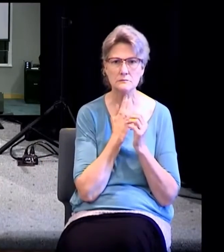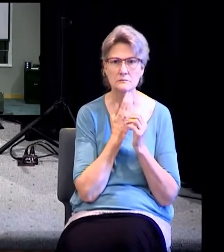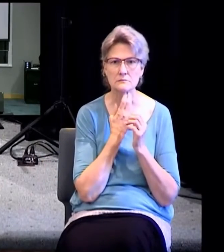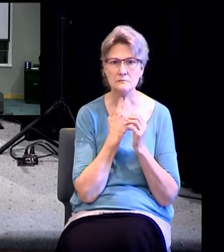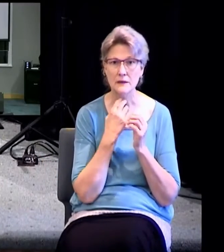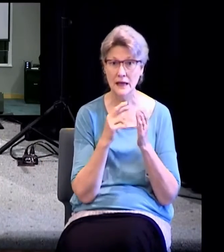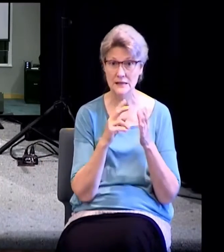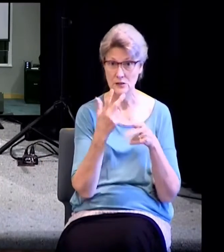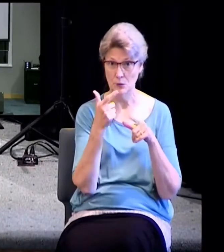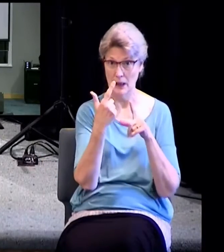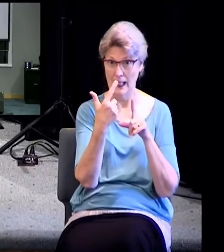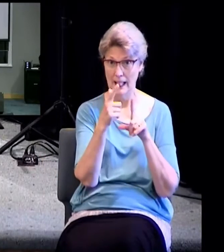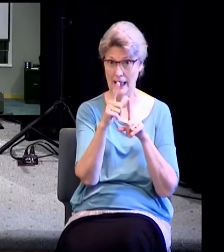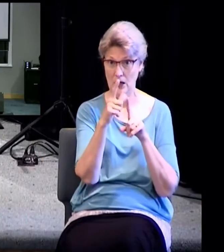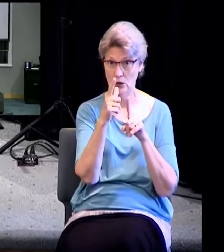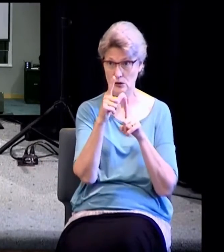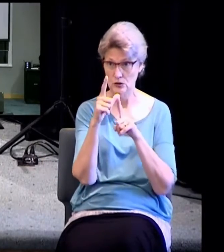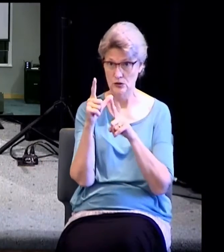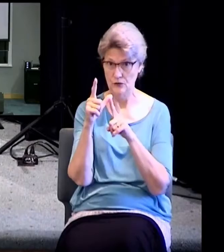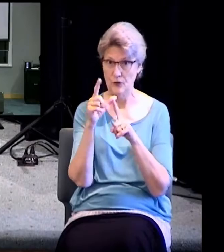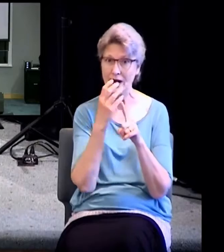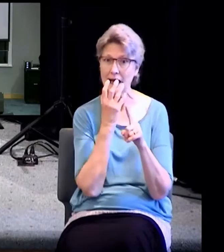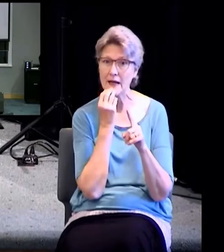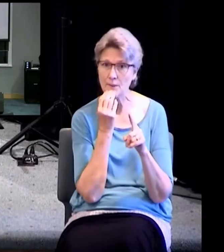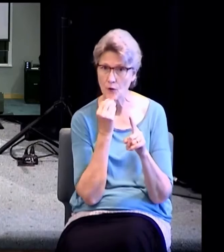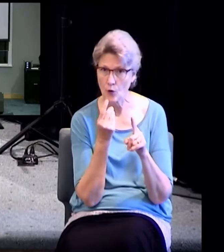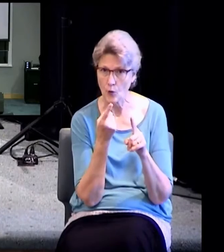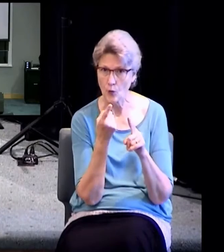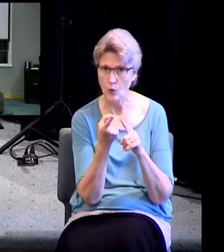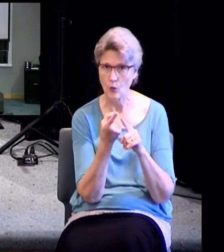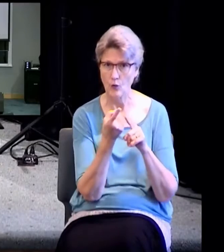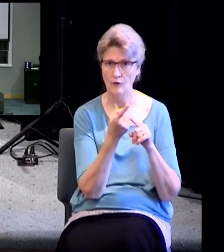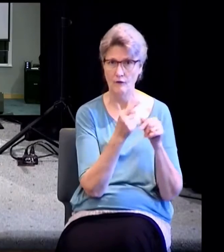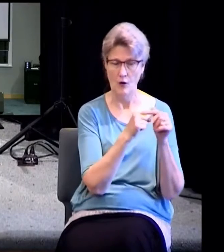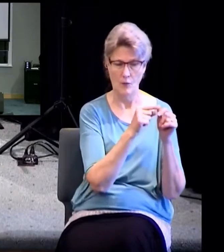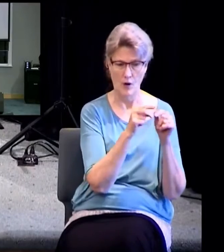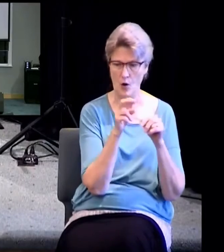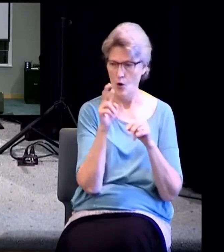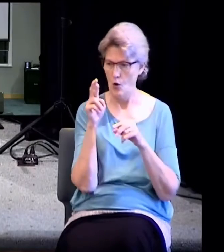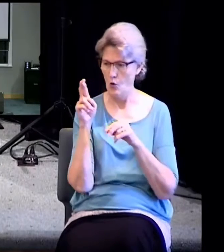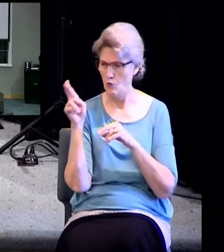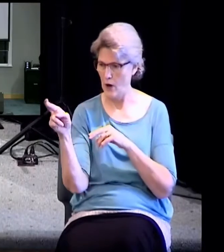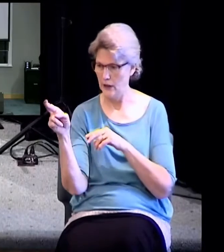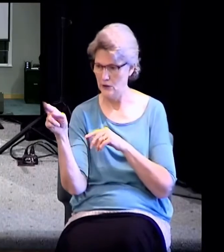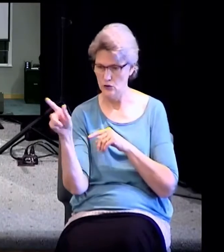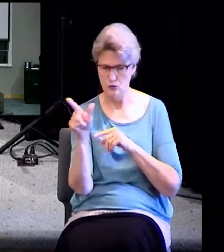We get the Hebrew letters that go from right to left.